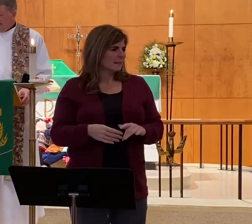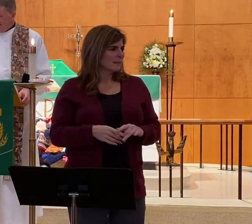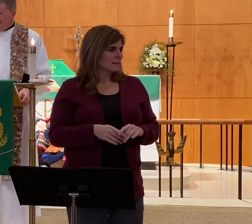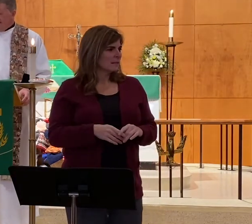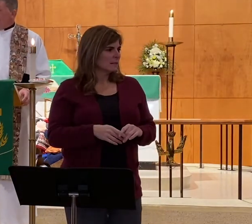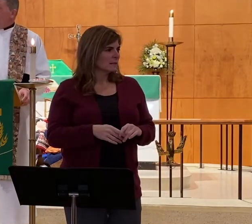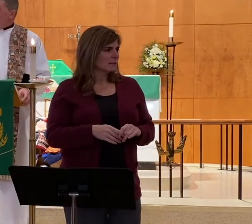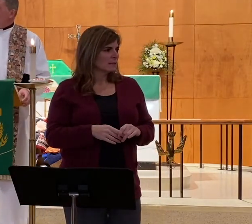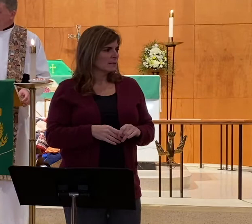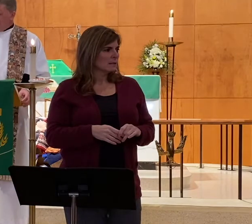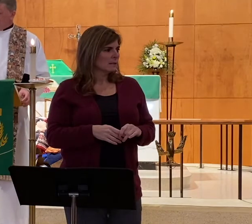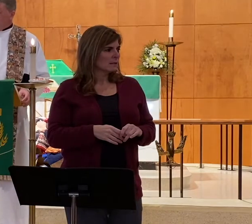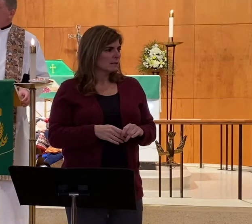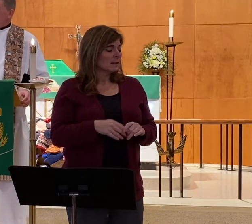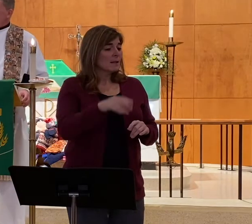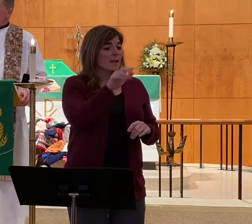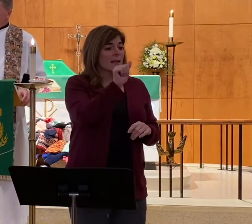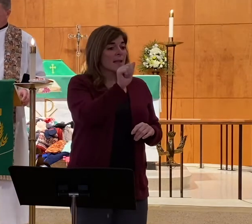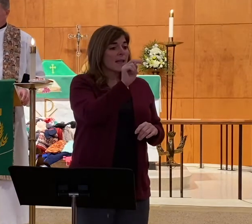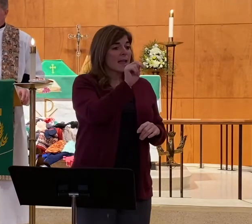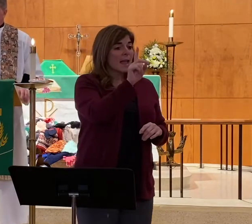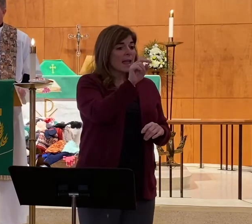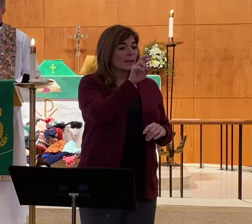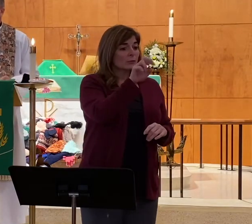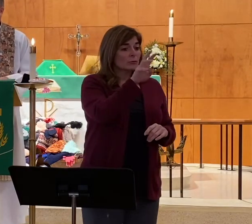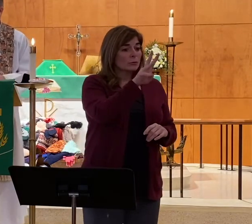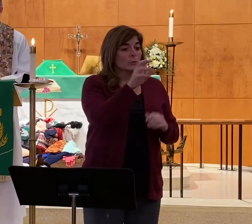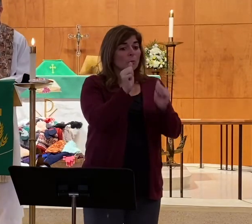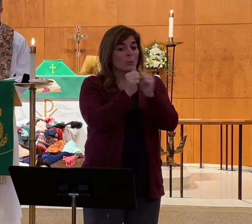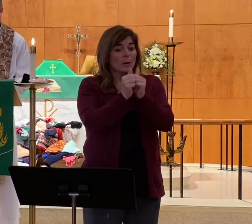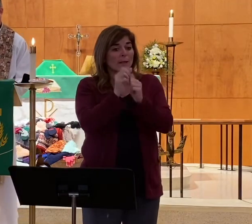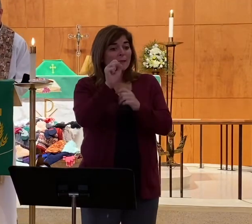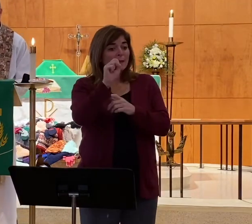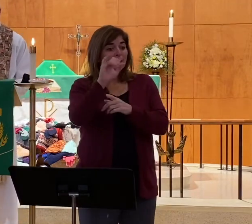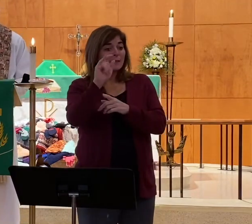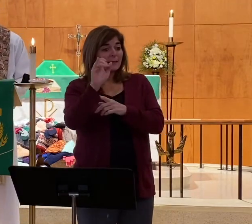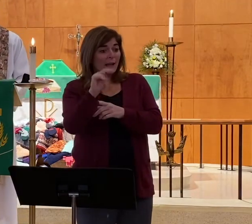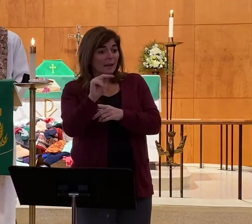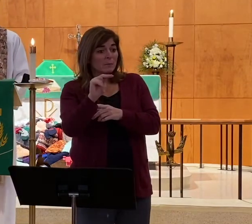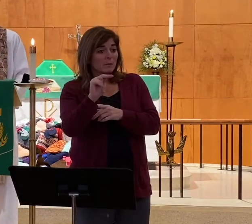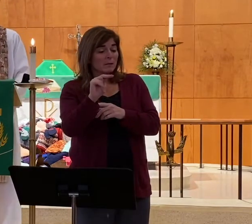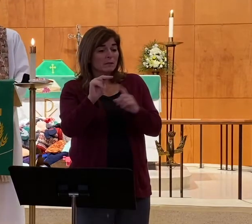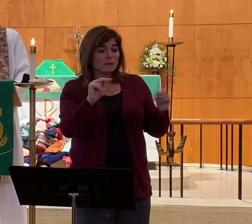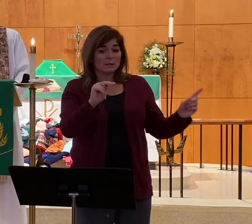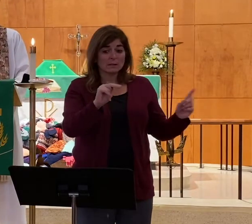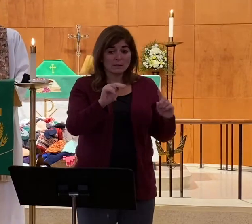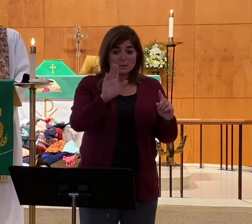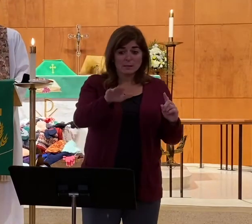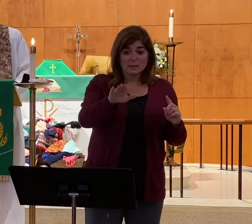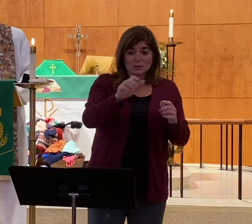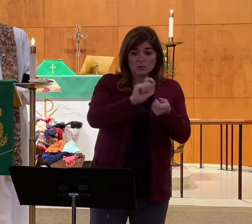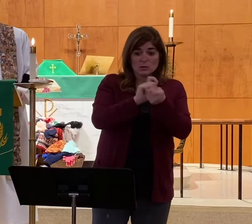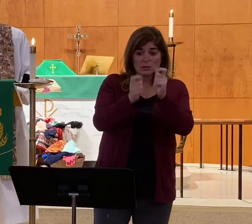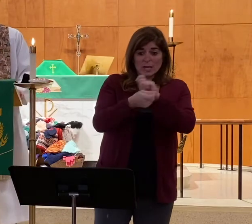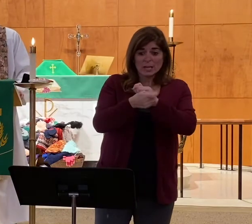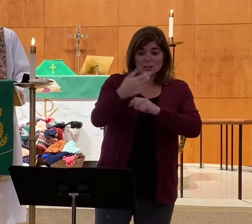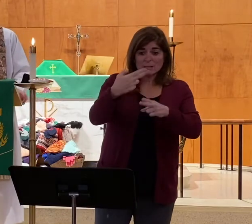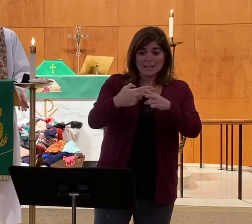Jesus, again, it was actually Jesus who spoke first. You